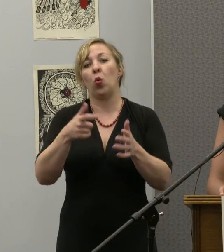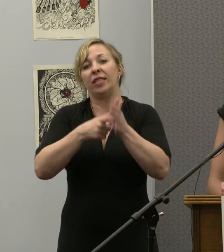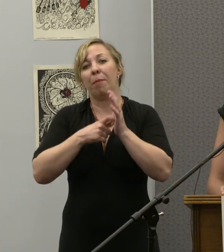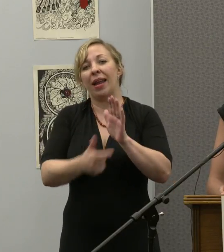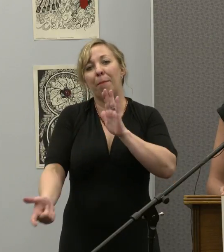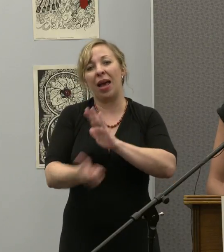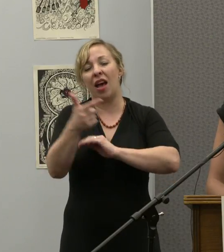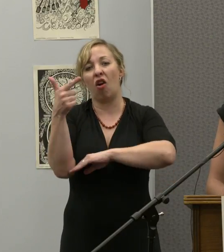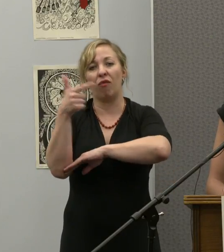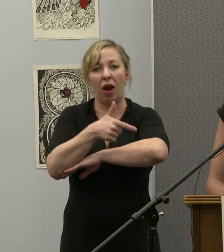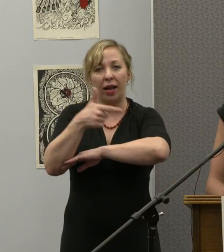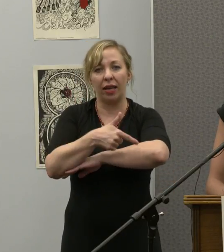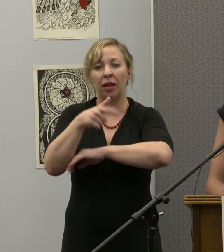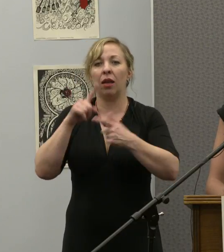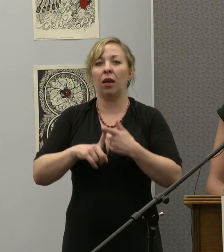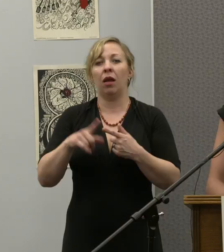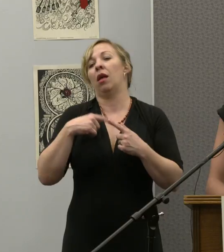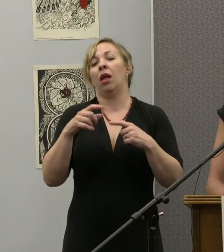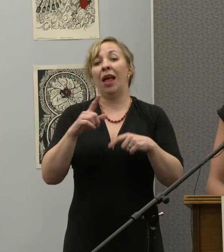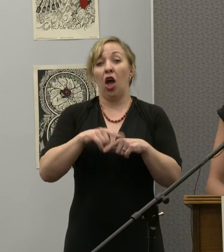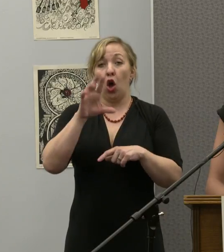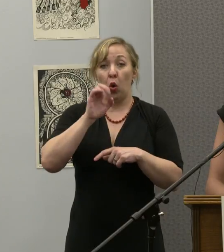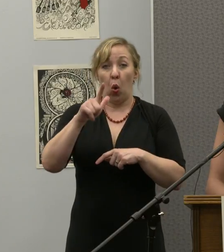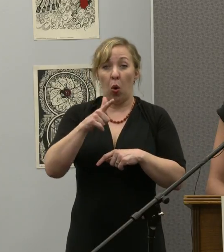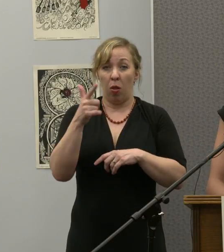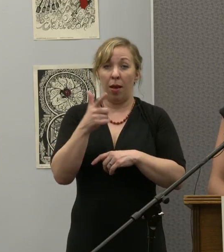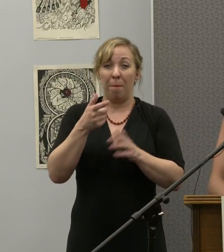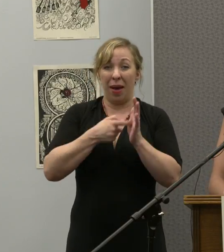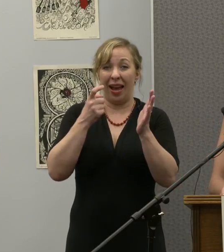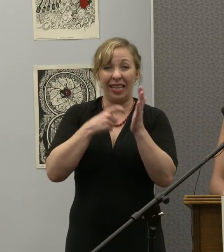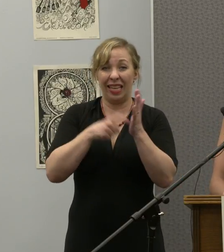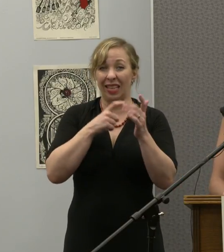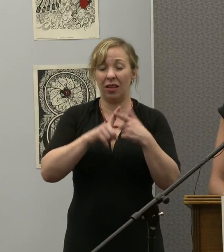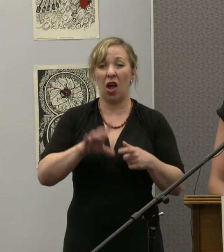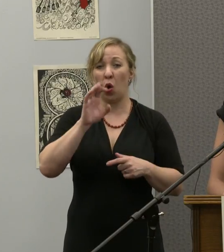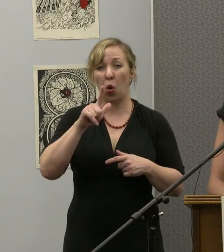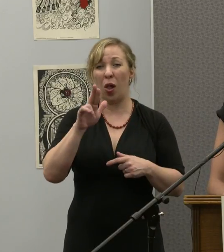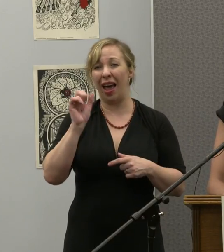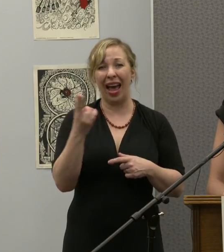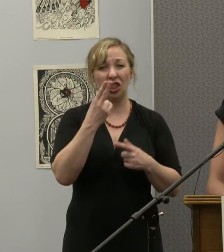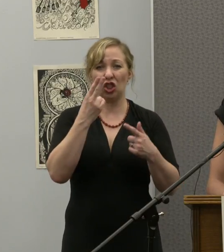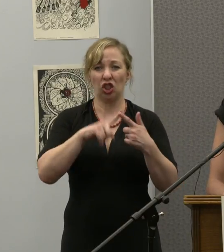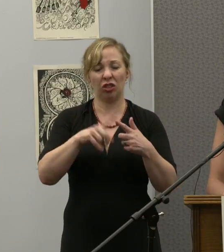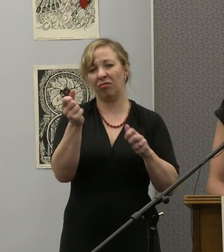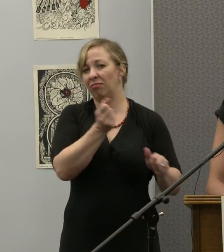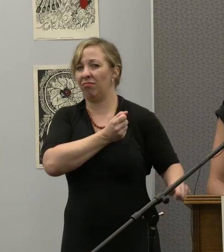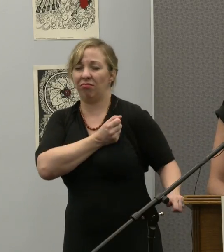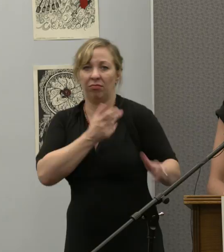fracking, mountaintop removal coal mining, coal ash ponds, and offshore